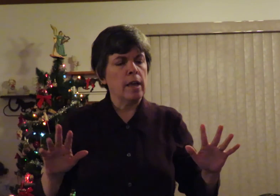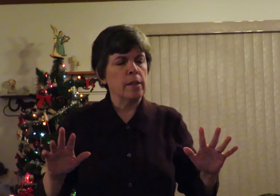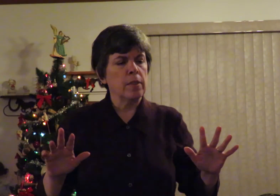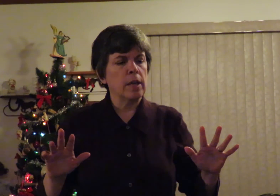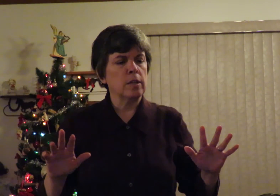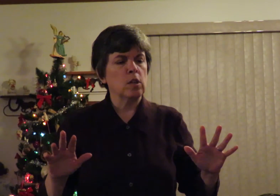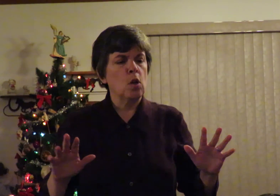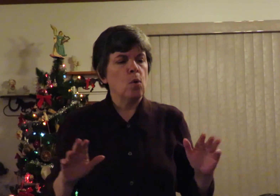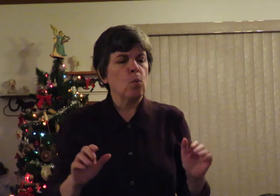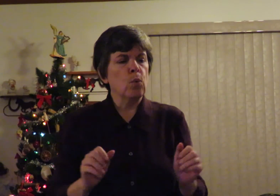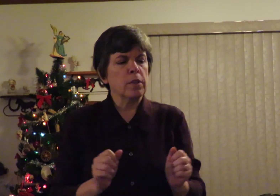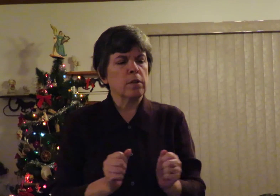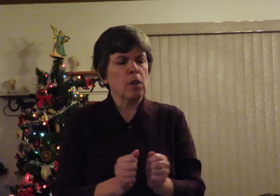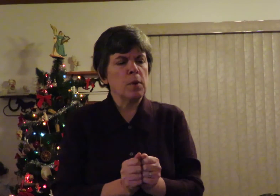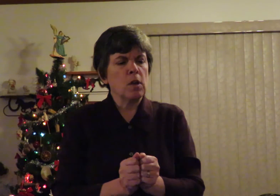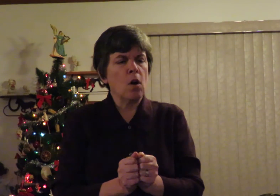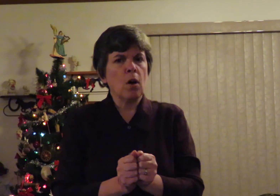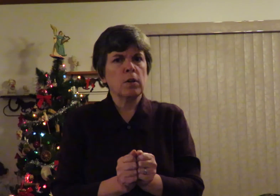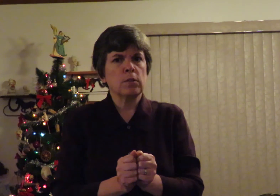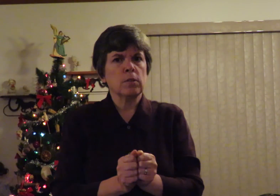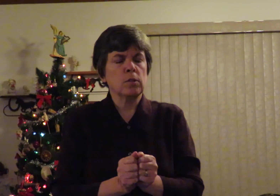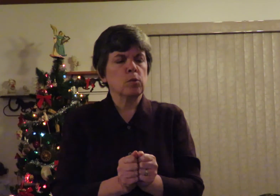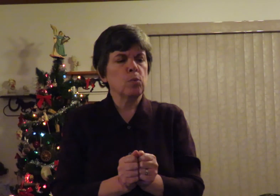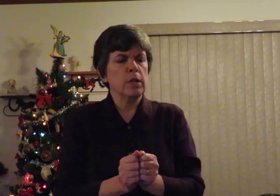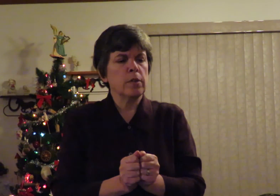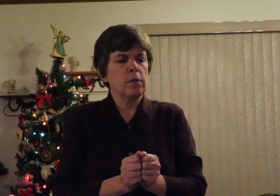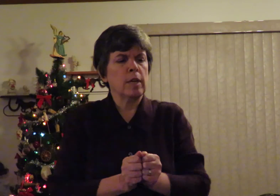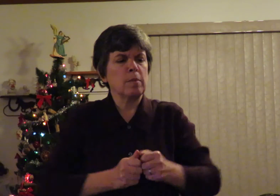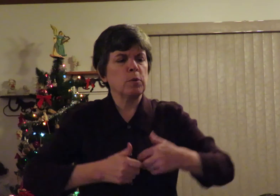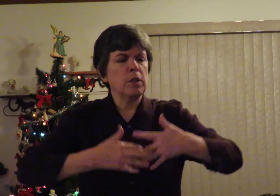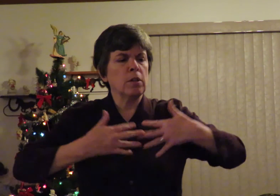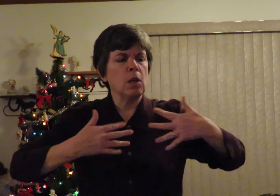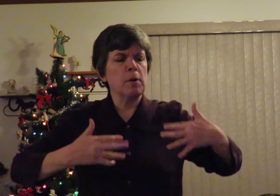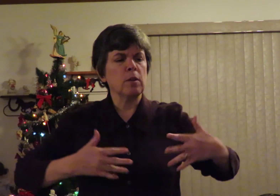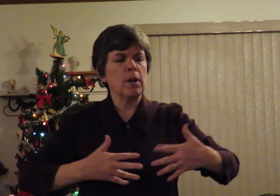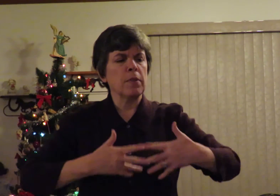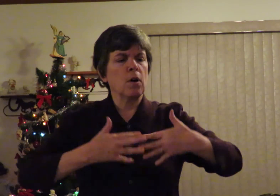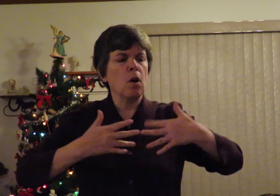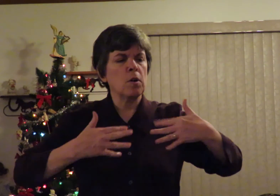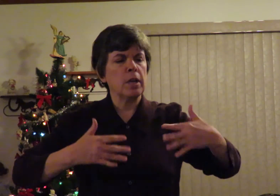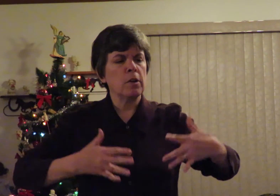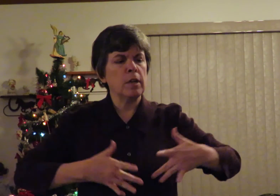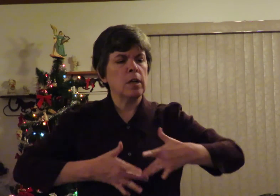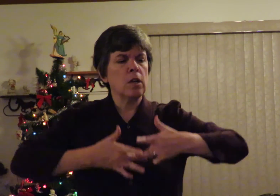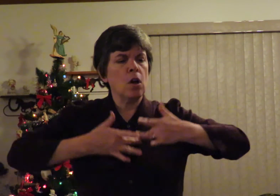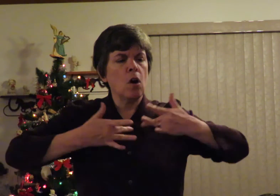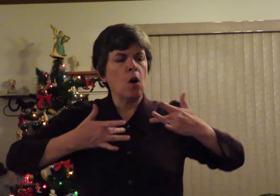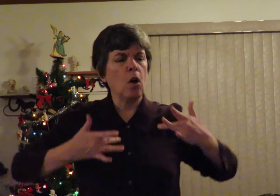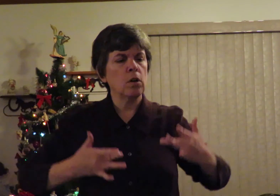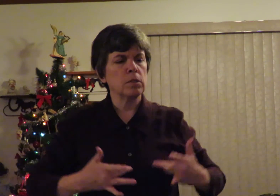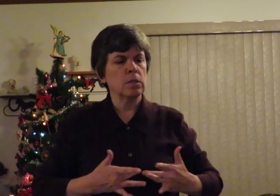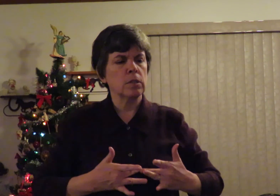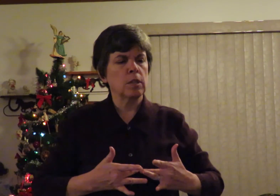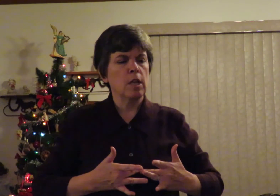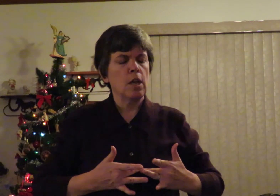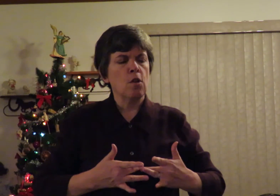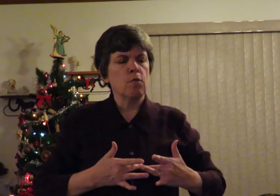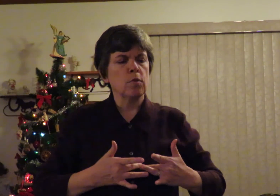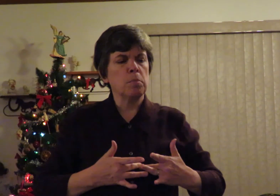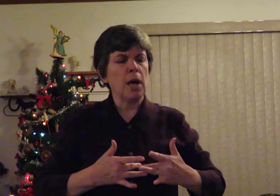And then with glowing hearts, this is with, and I'm doing the glowing around the heart area, hearts. For by,